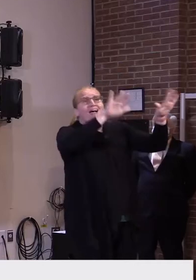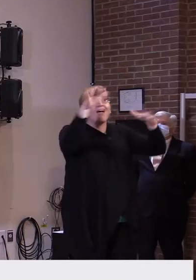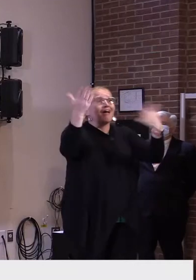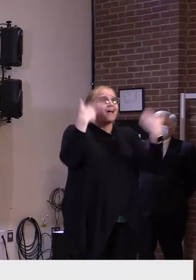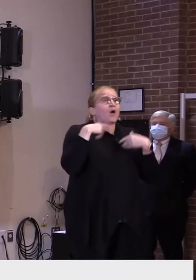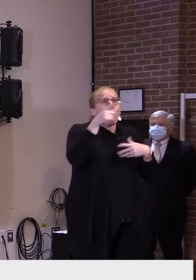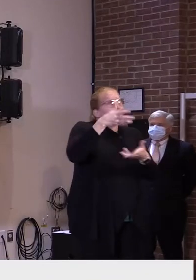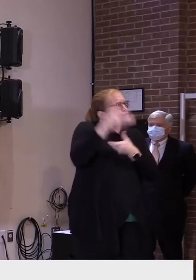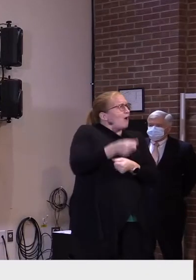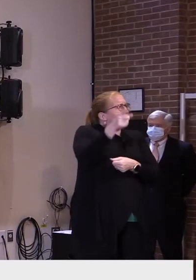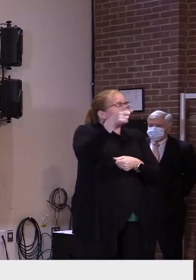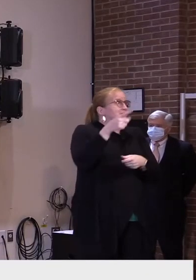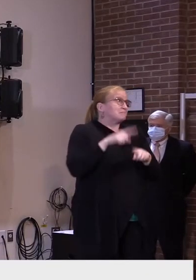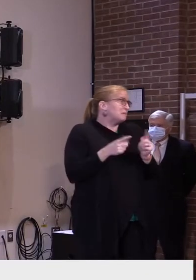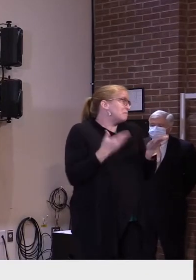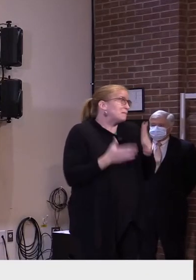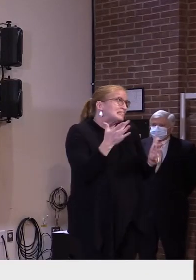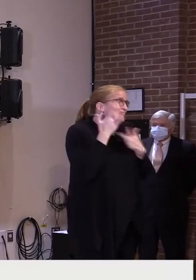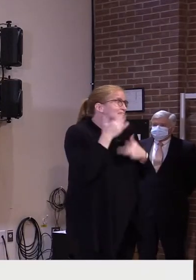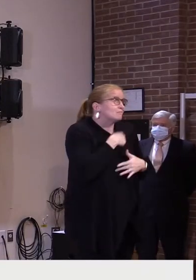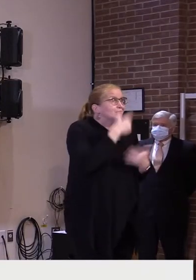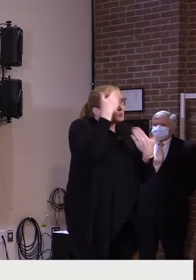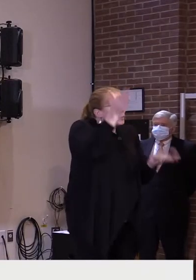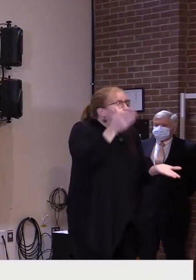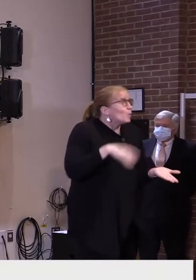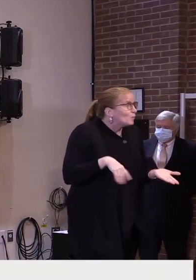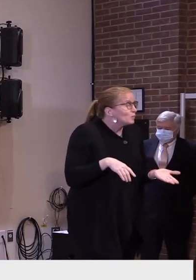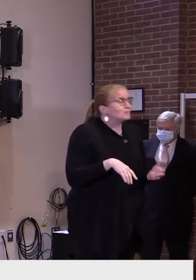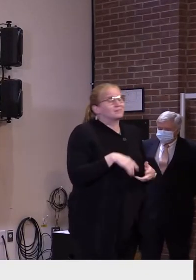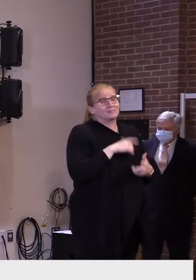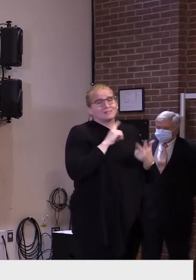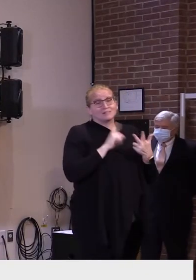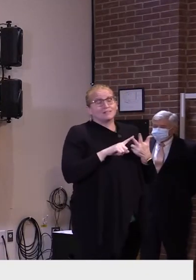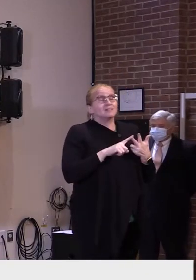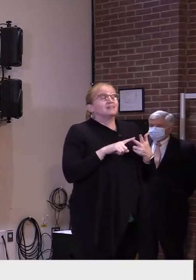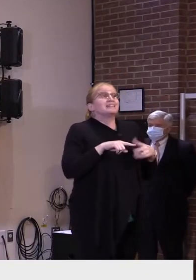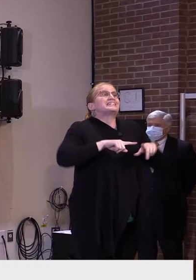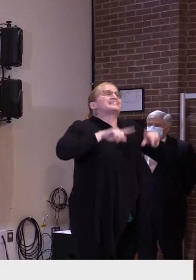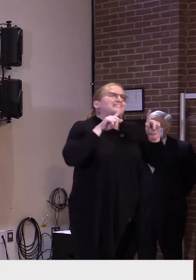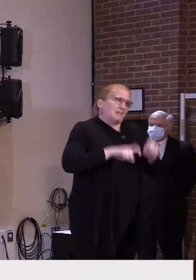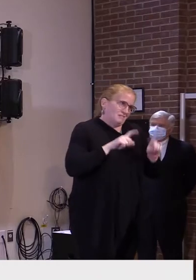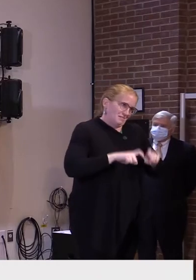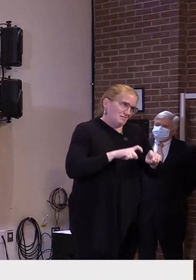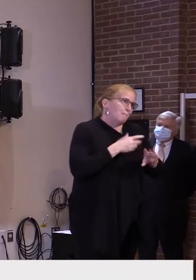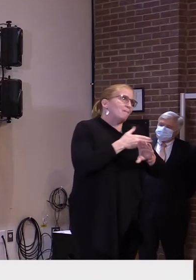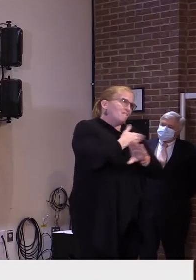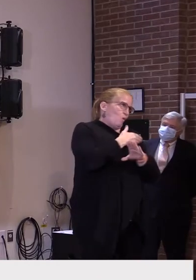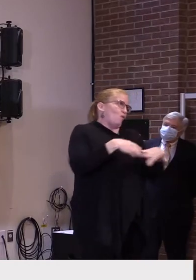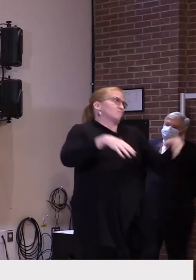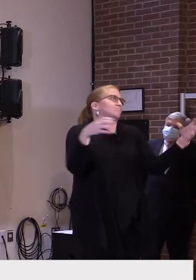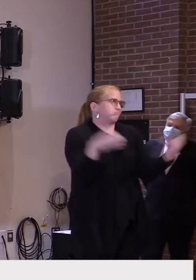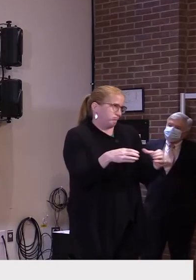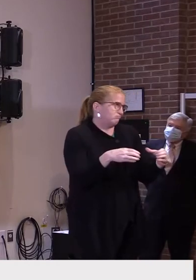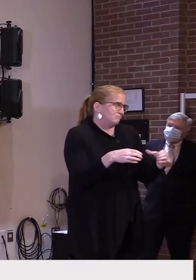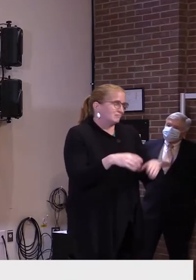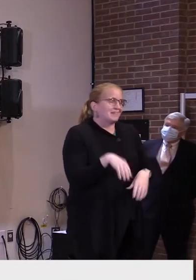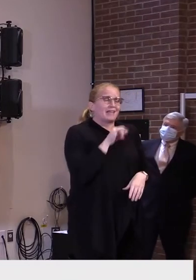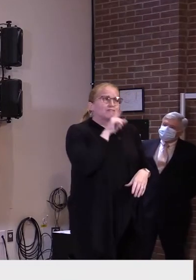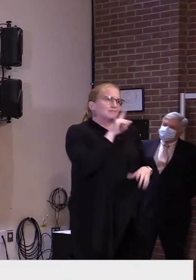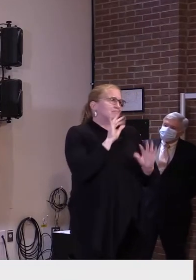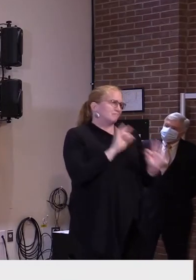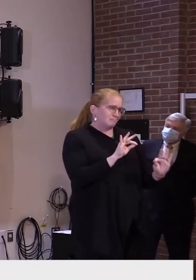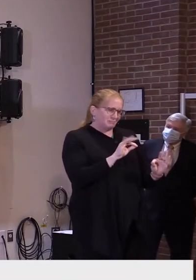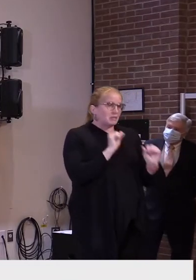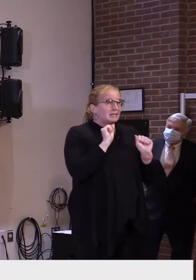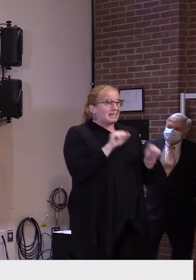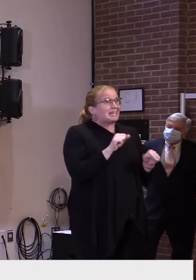tested. Testing before you gather is a great way to protect everyone. You should get a free PCR